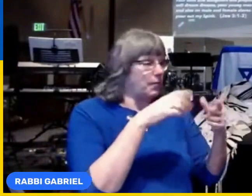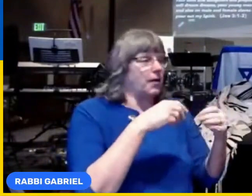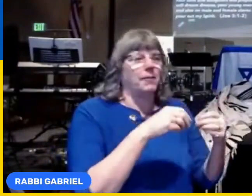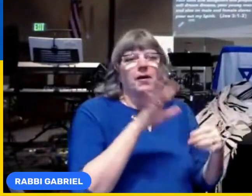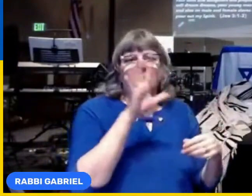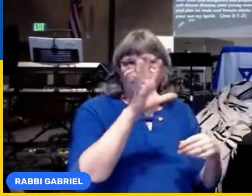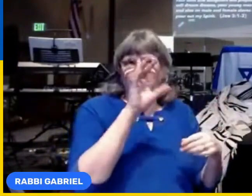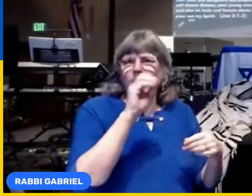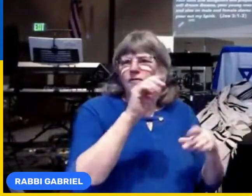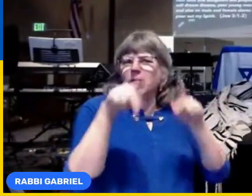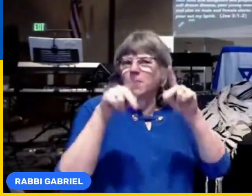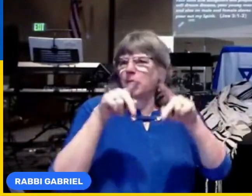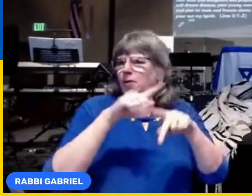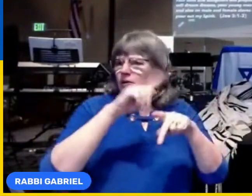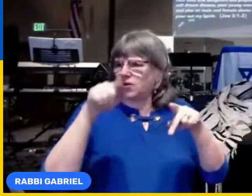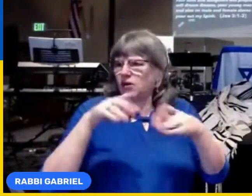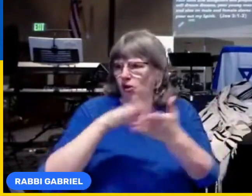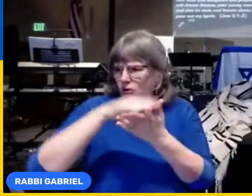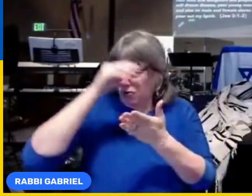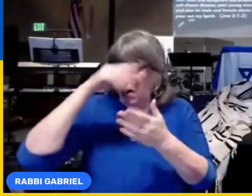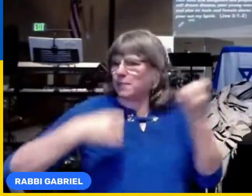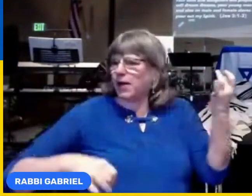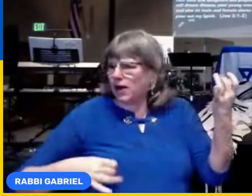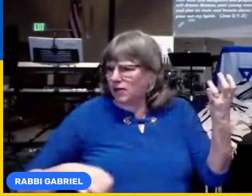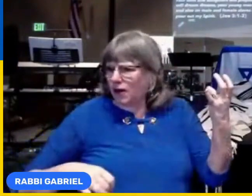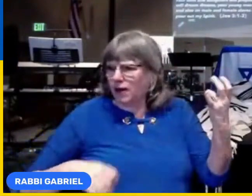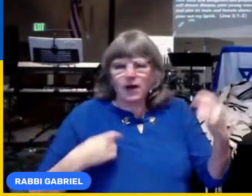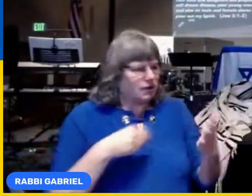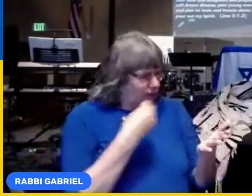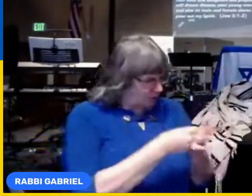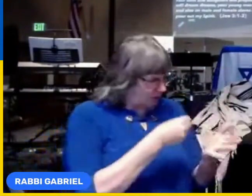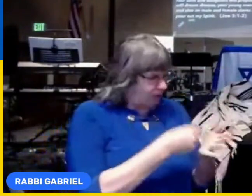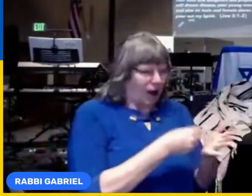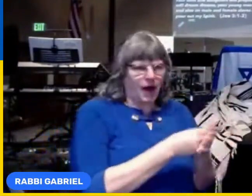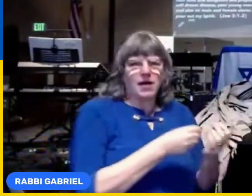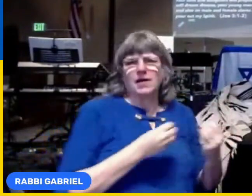need to learn to play the guitar. You know,